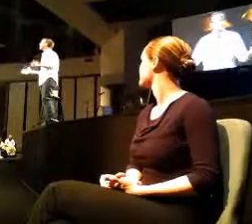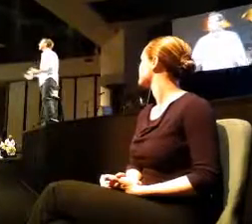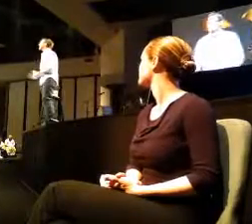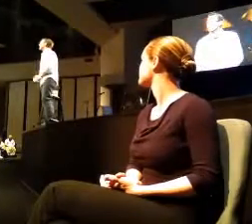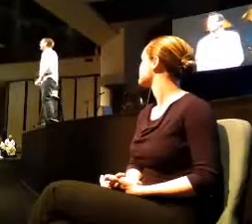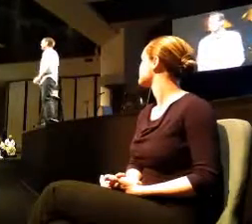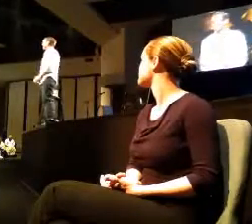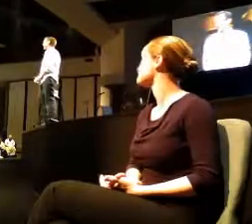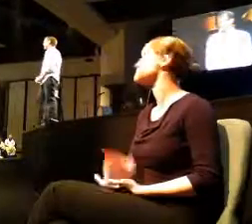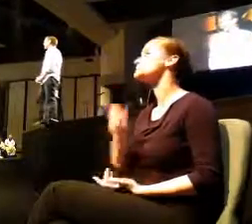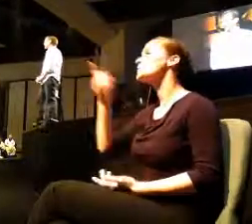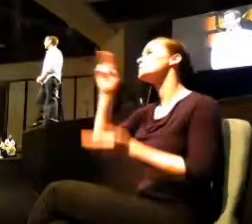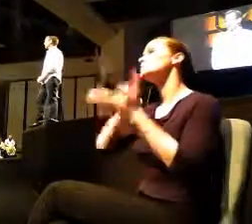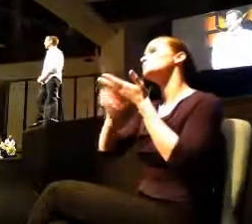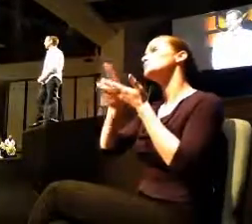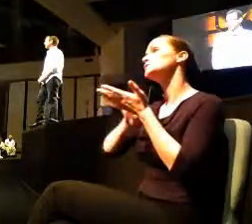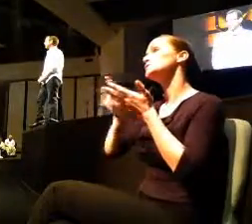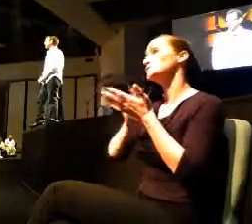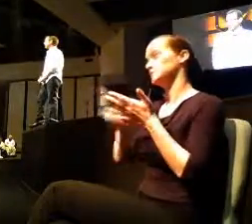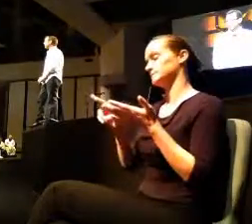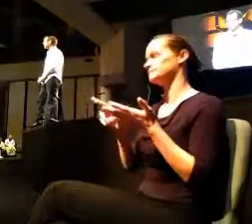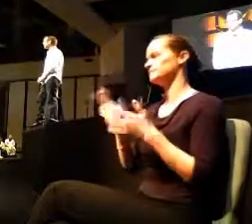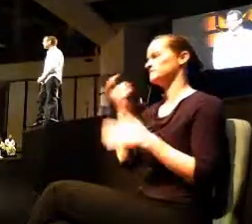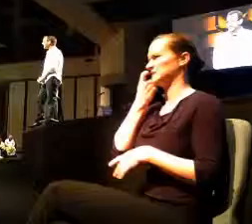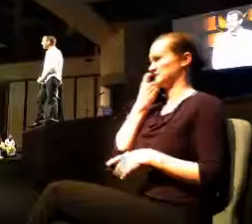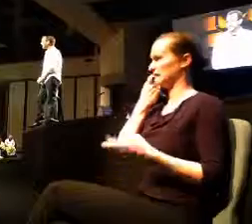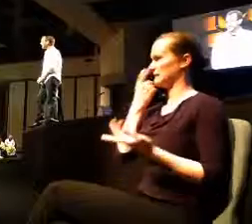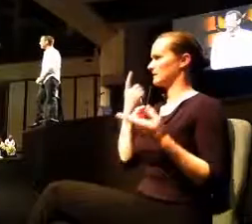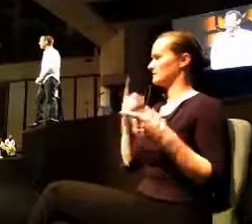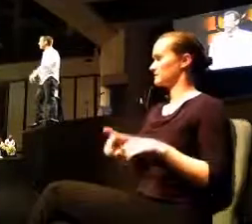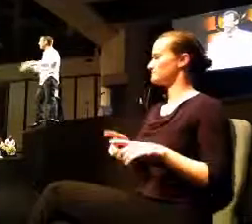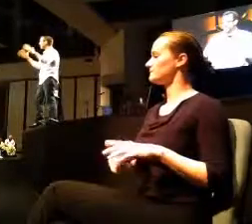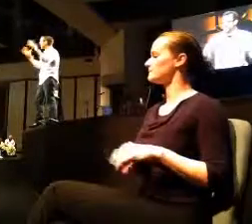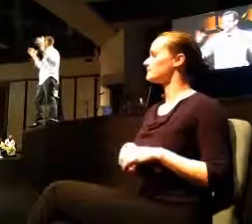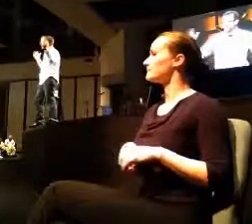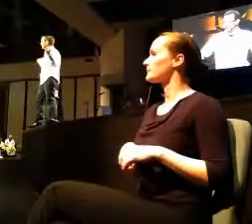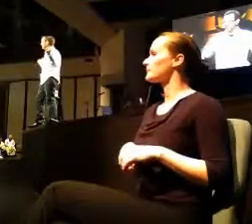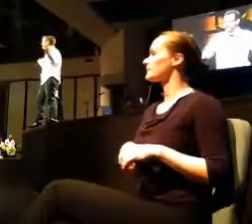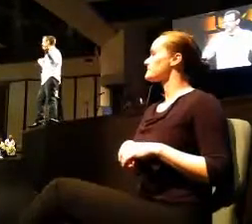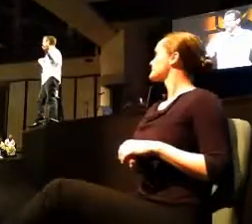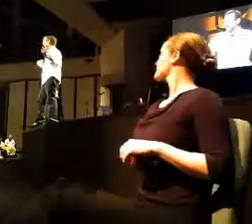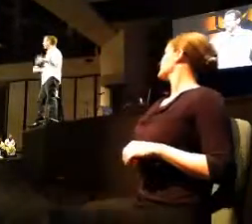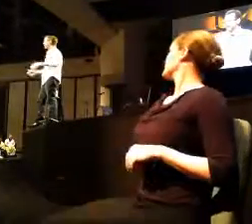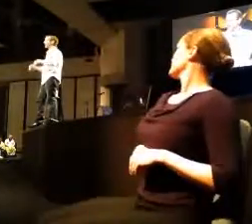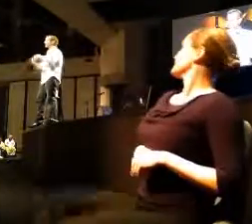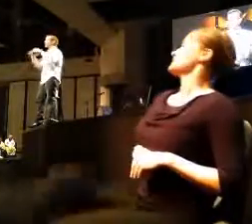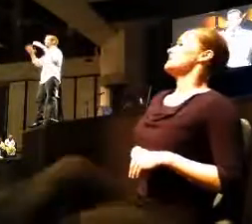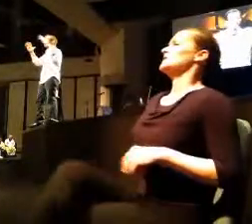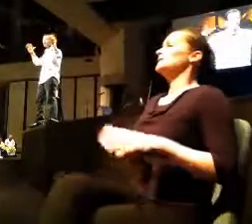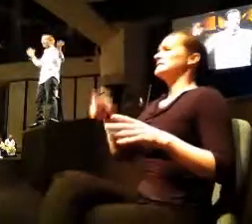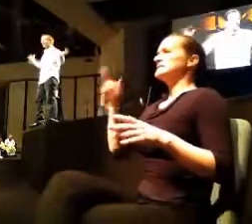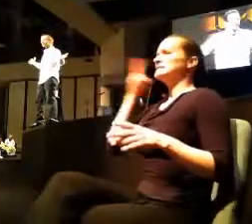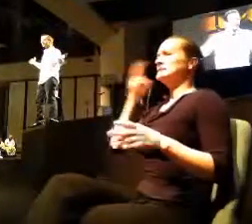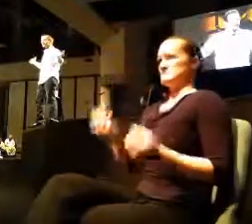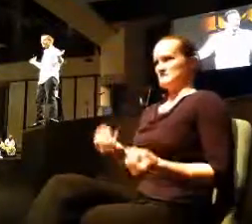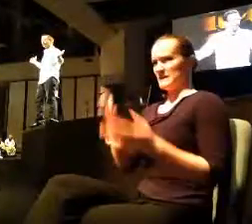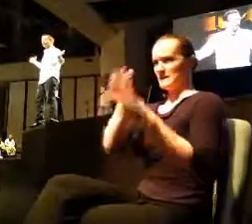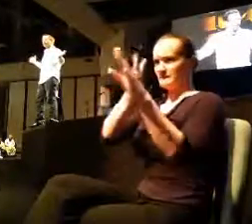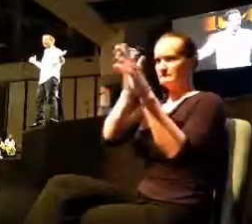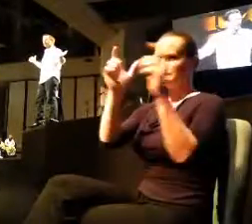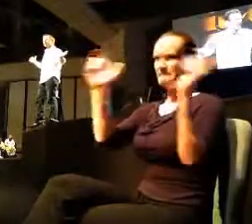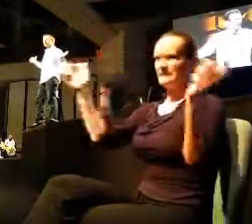An interesting study came out just here recently. It looked at all of the major cities in the U.S. There's like some